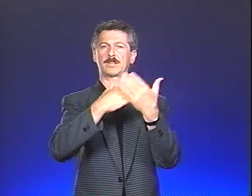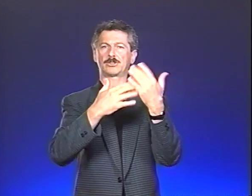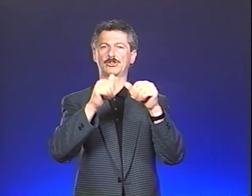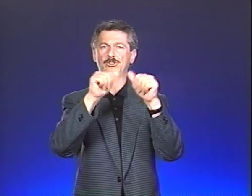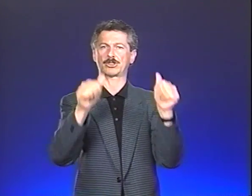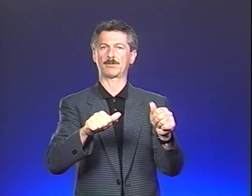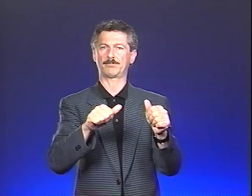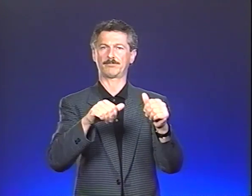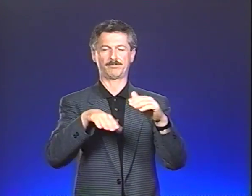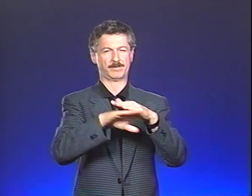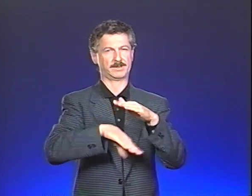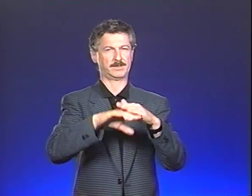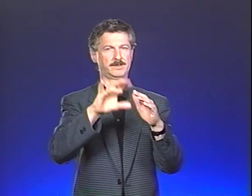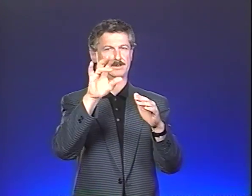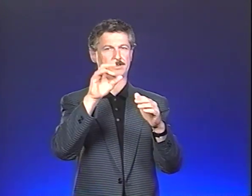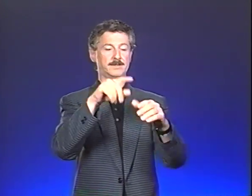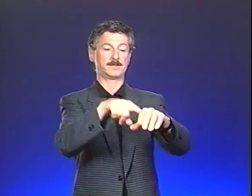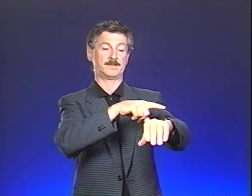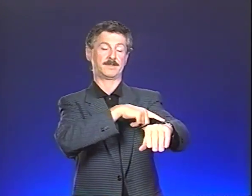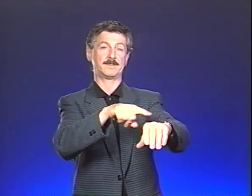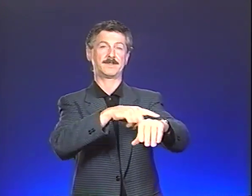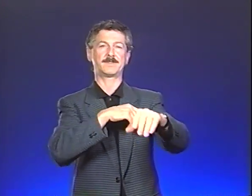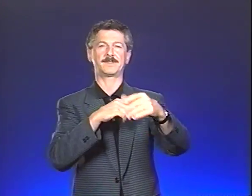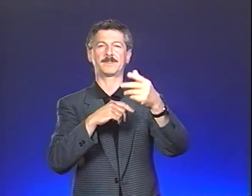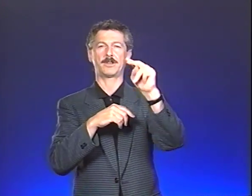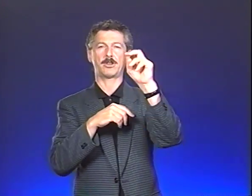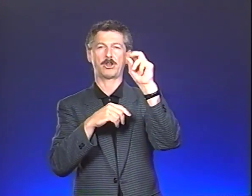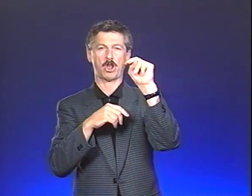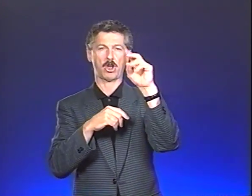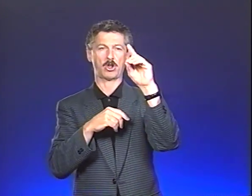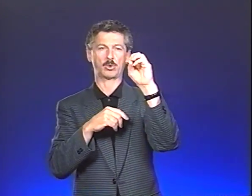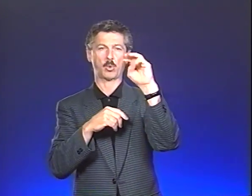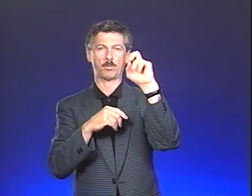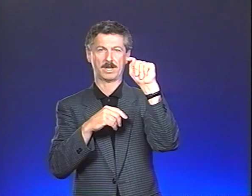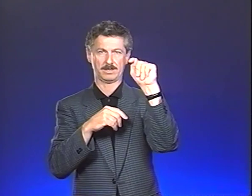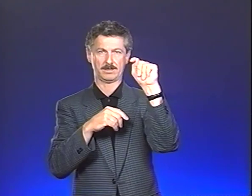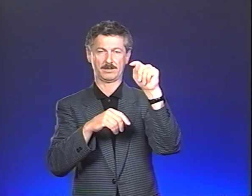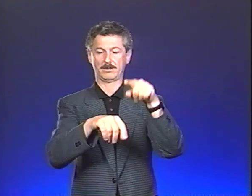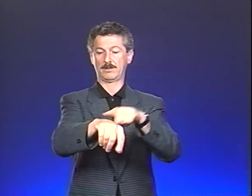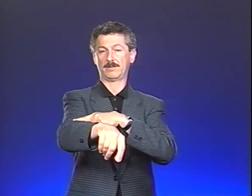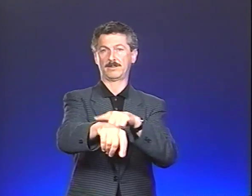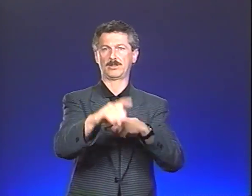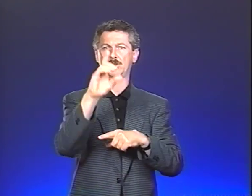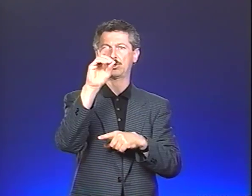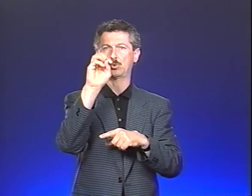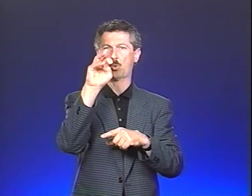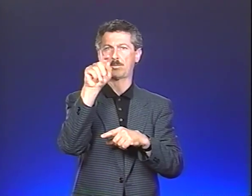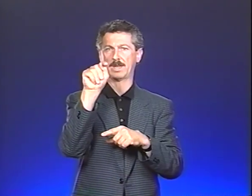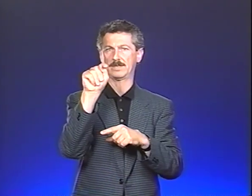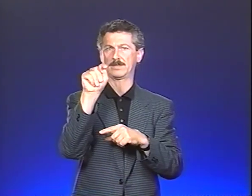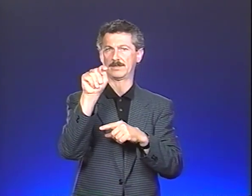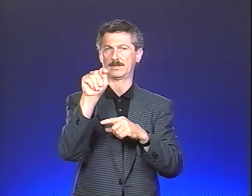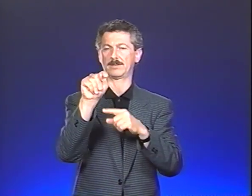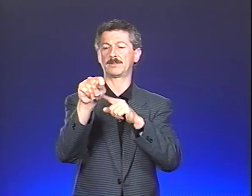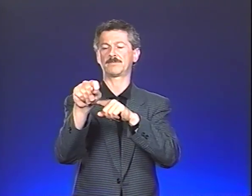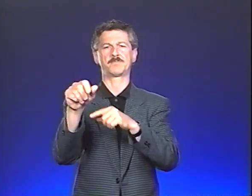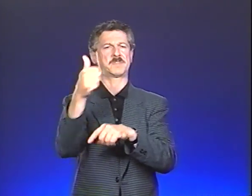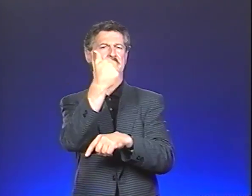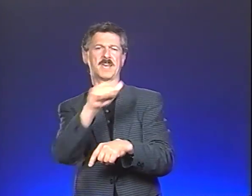There are 7 basic hand shapes in American Sign Language that the non-dominant hand can take, while the dominant